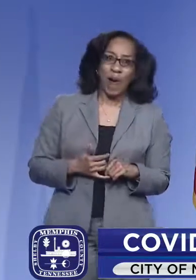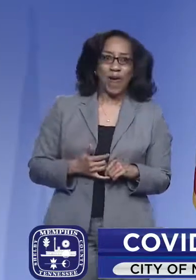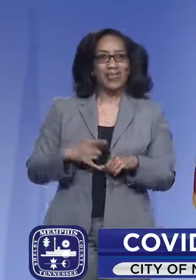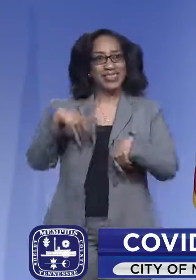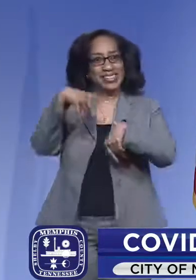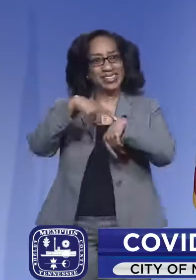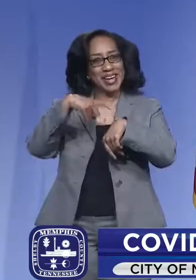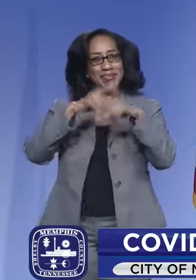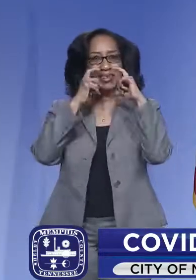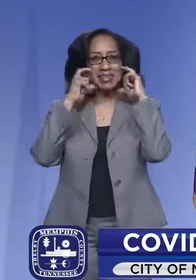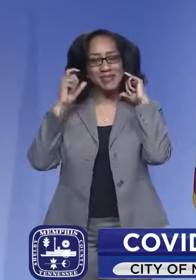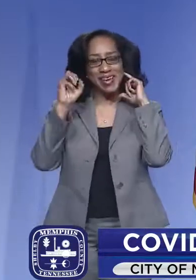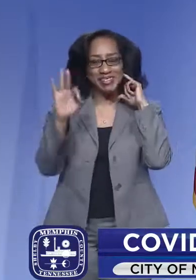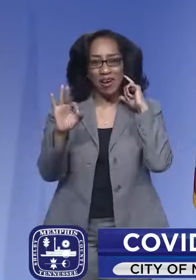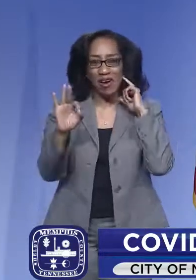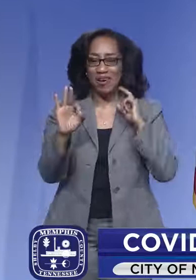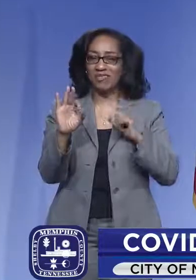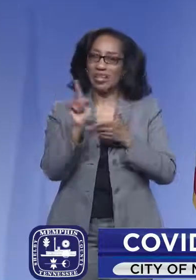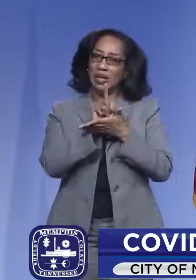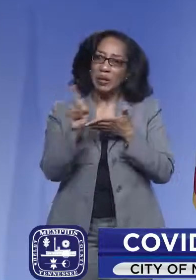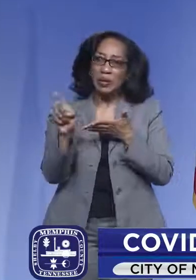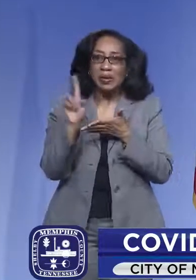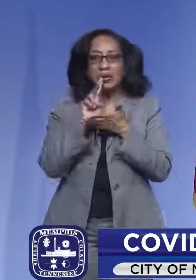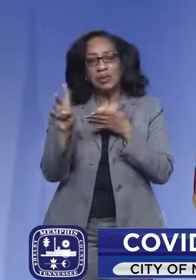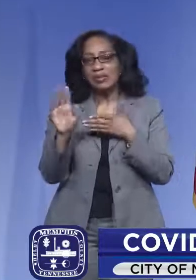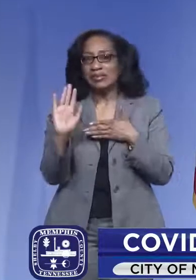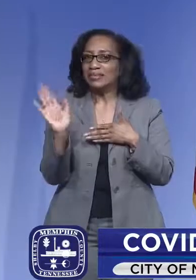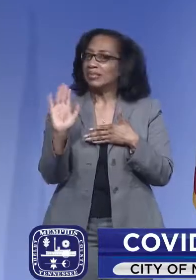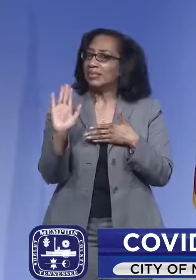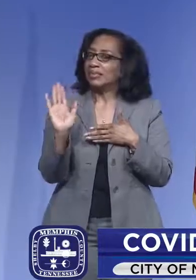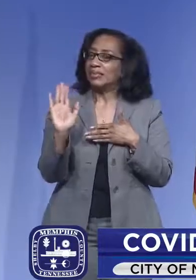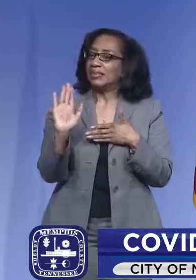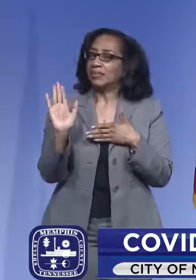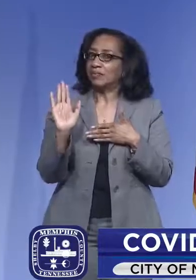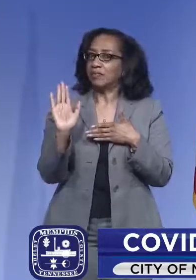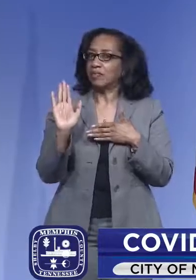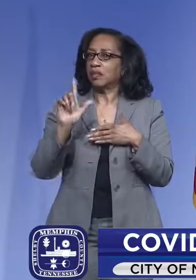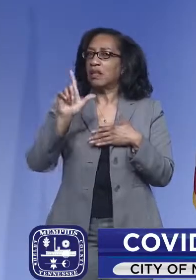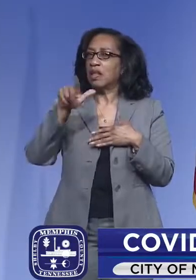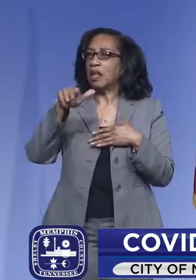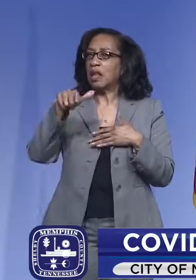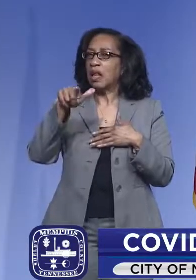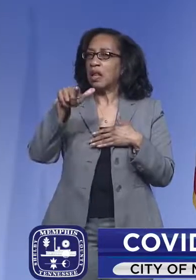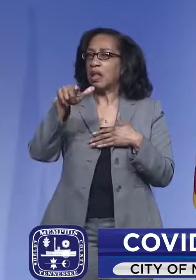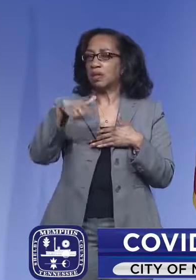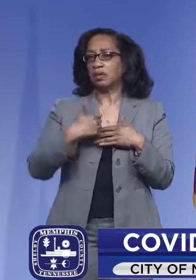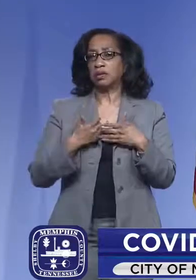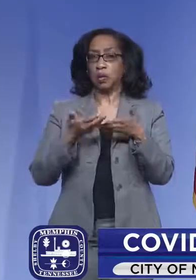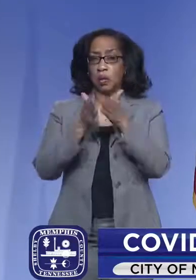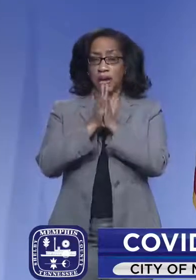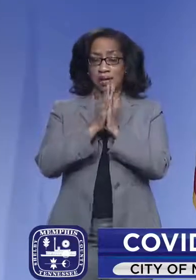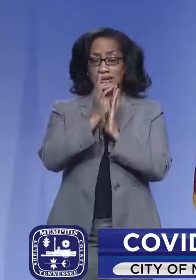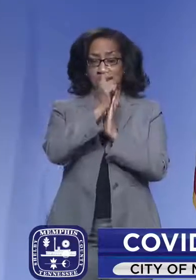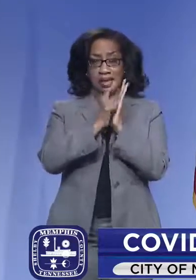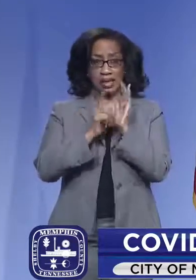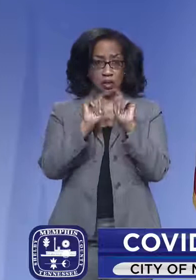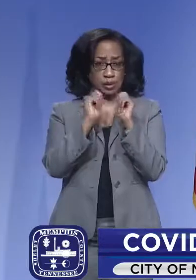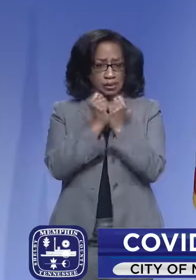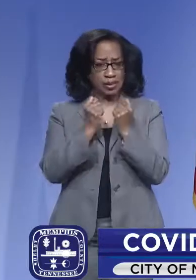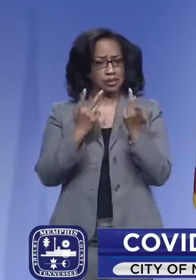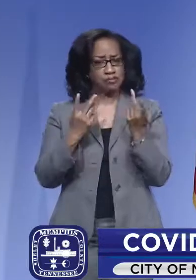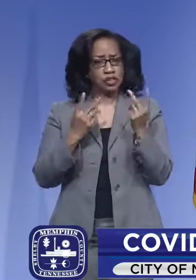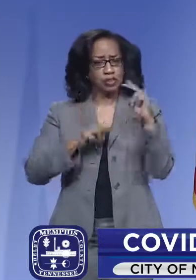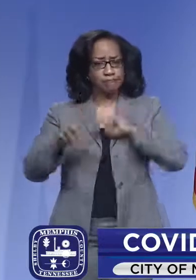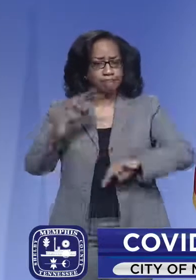masks off in the next week or two. Clearly this was a few weeks down the road, so we're asking our legal team just to look at the standing of the